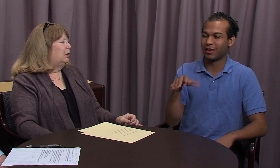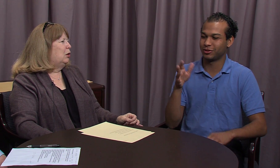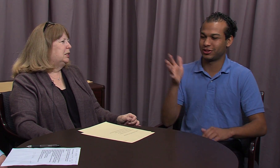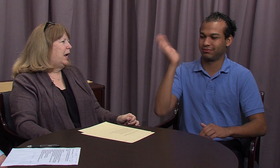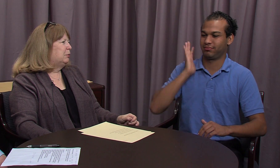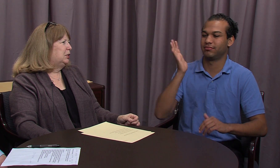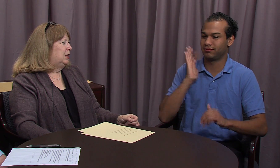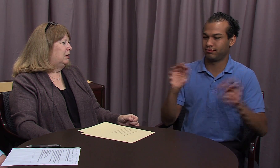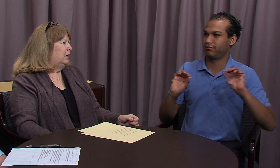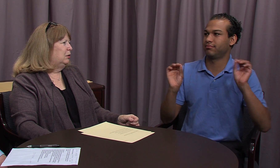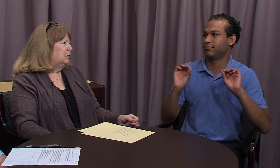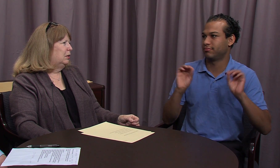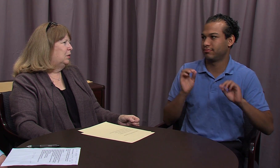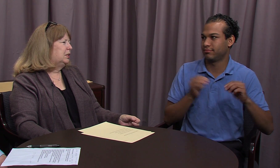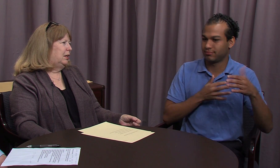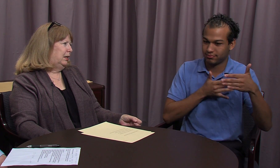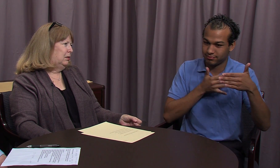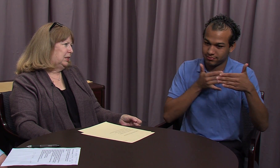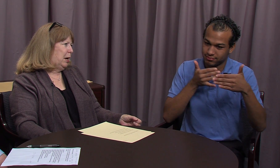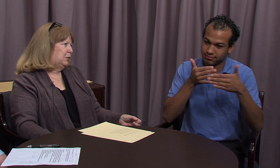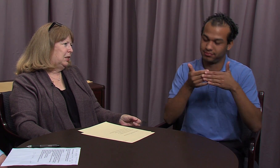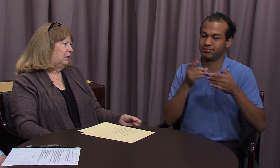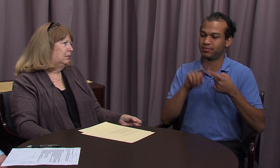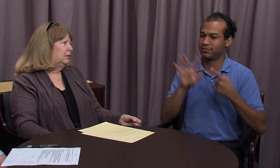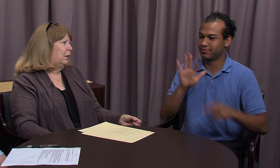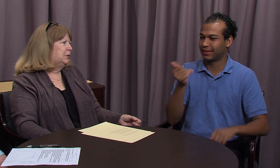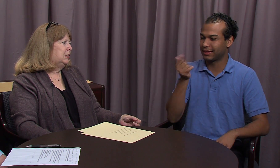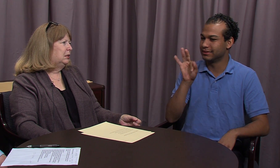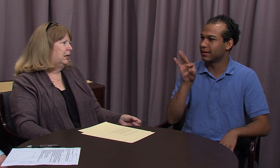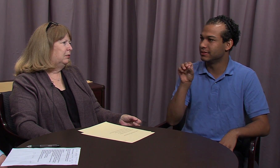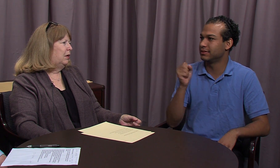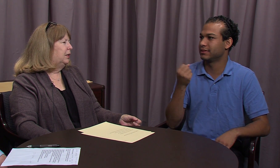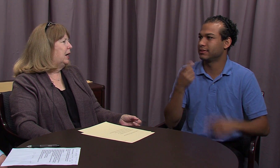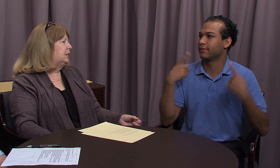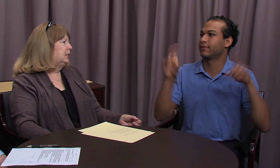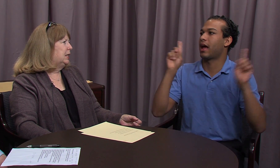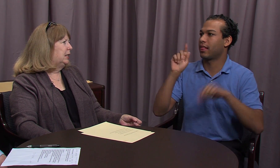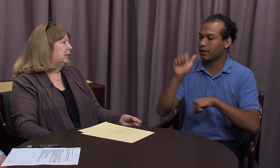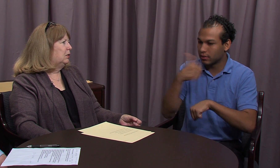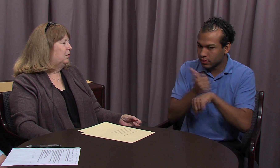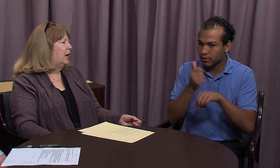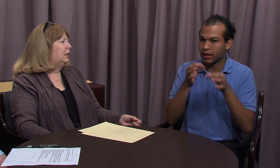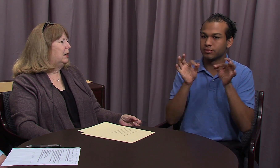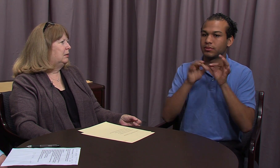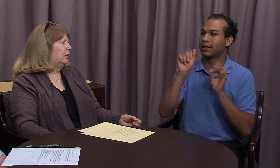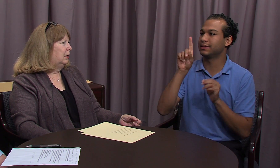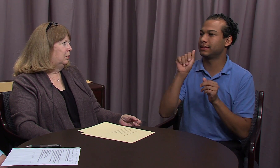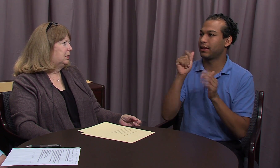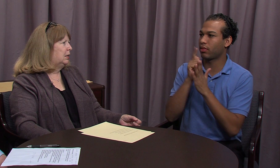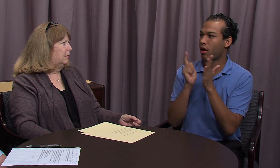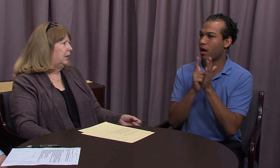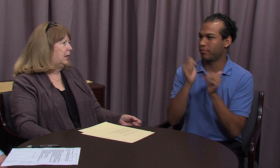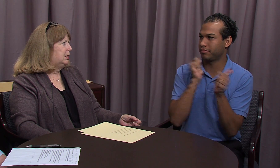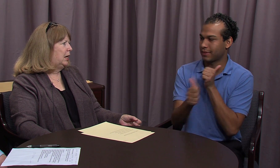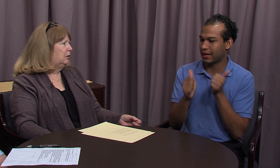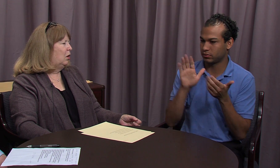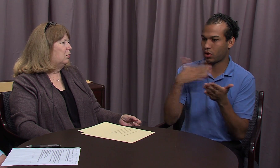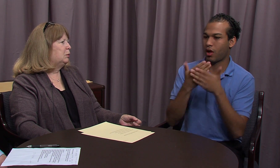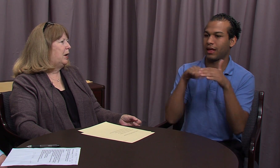Closed captioning, there wasn't any closed captioning up until like around the 1990s. And finally, it was the ADA law was